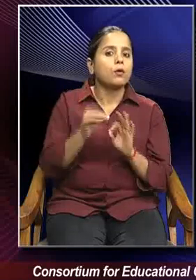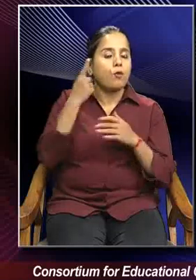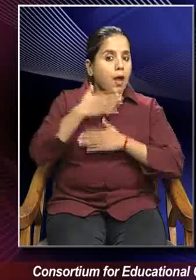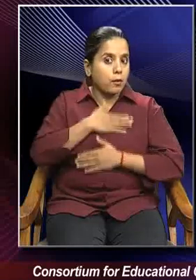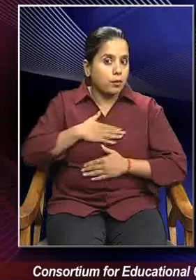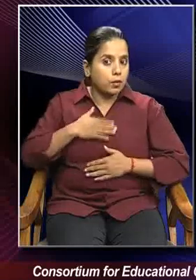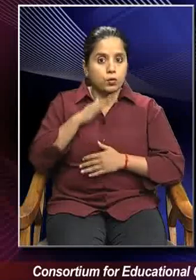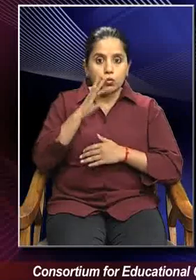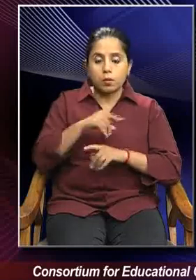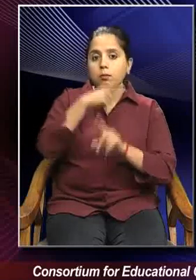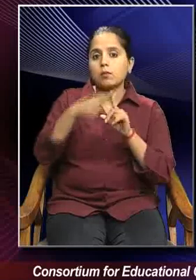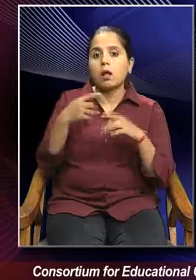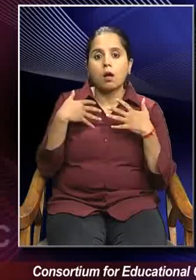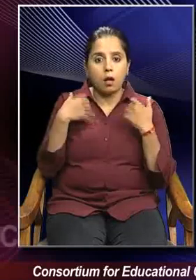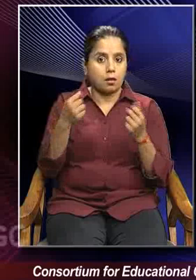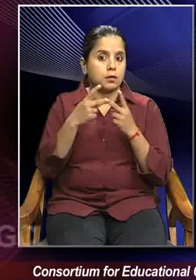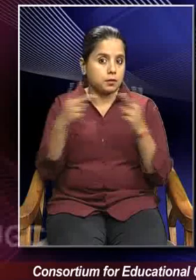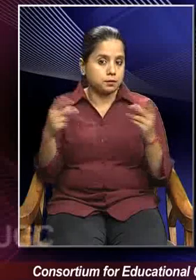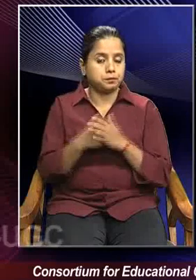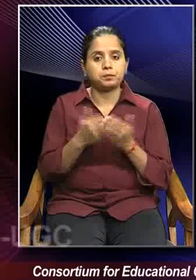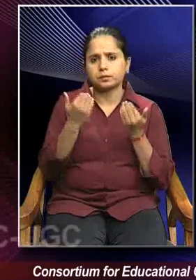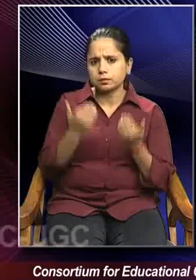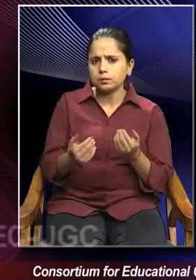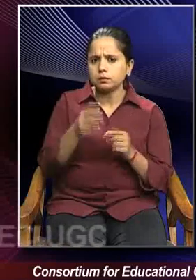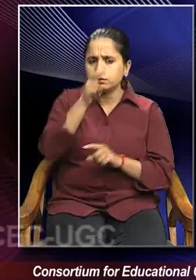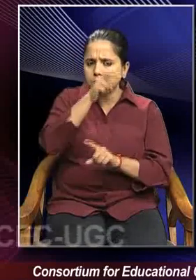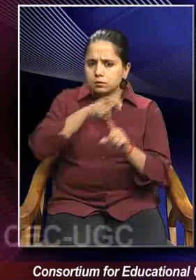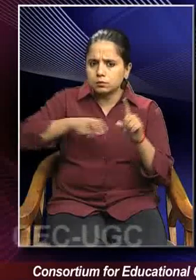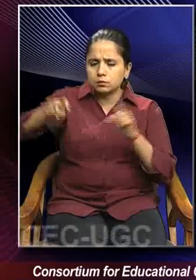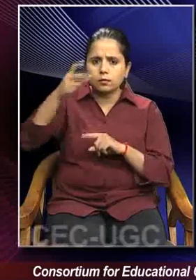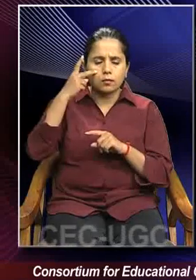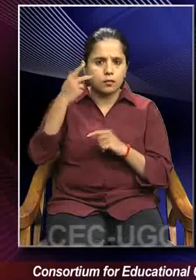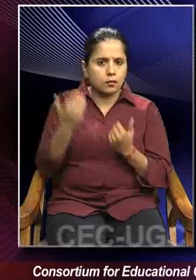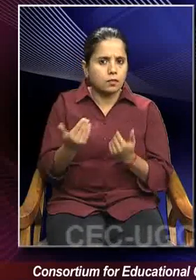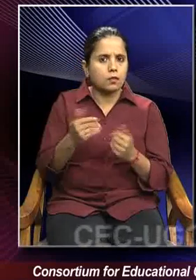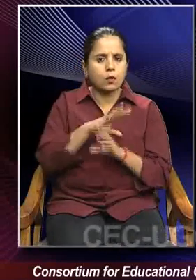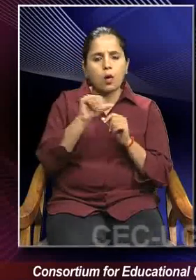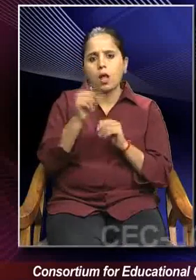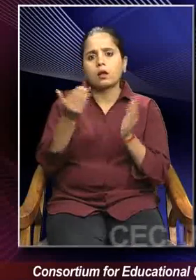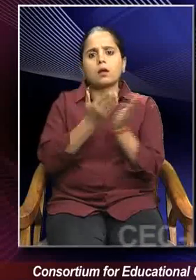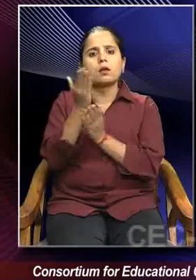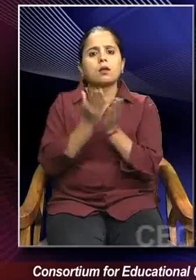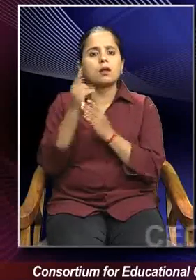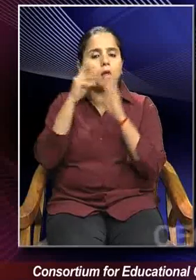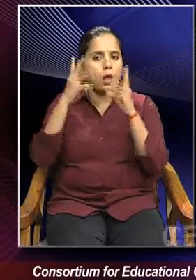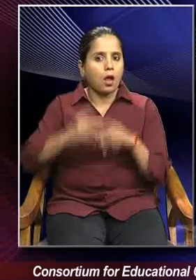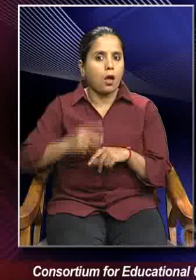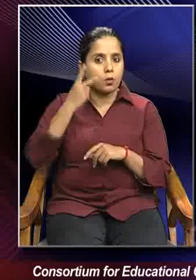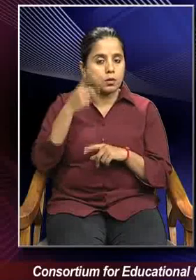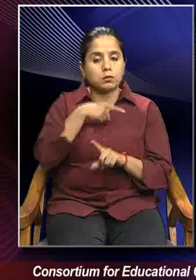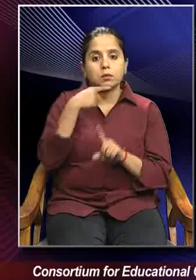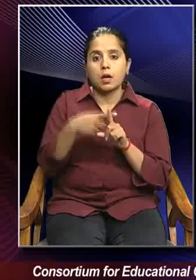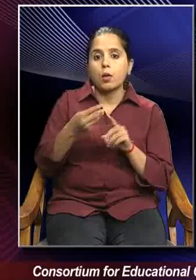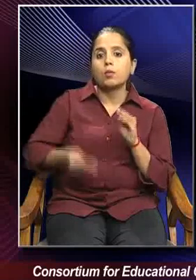pleasure and the well-being. Now, this shift to the alternative measures and